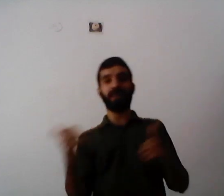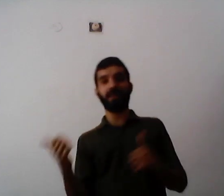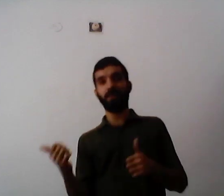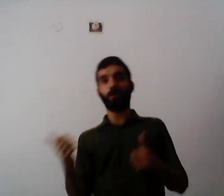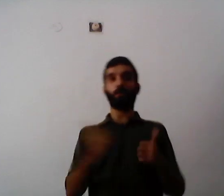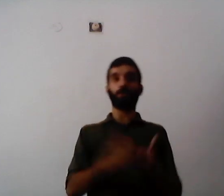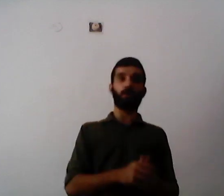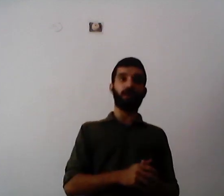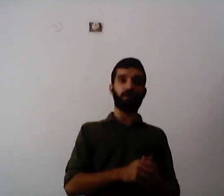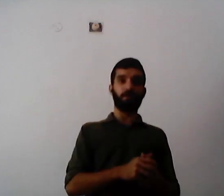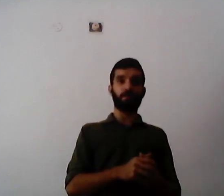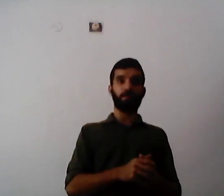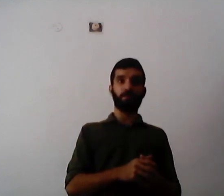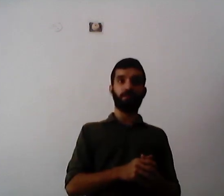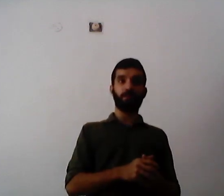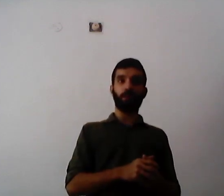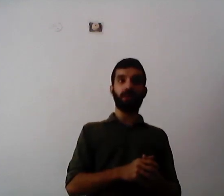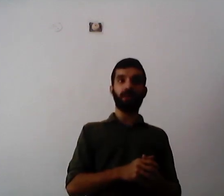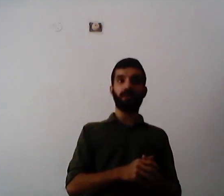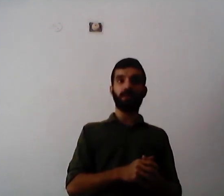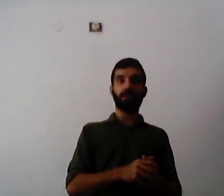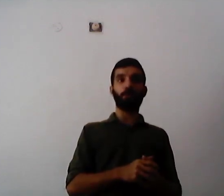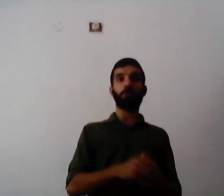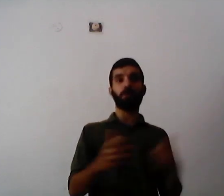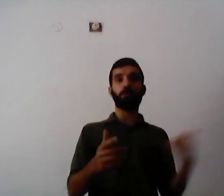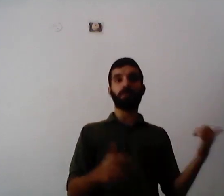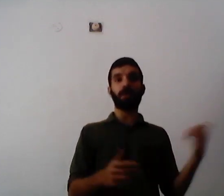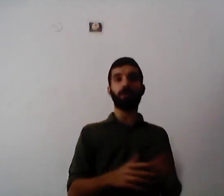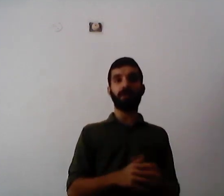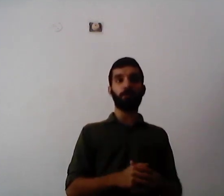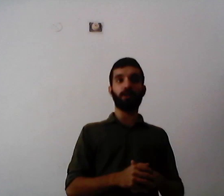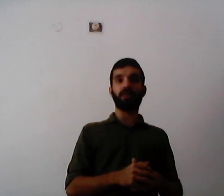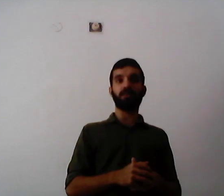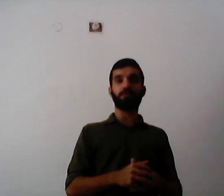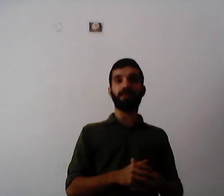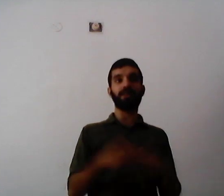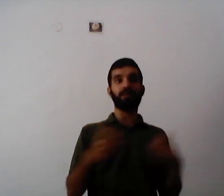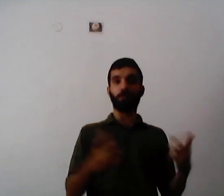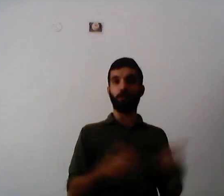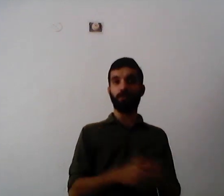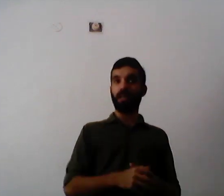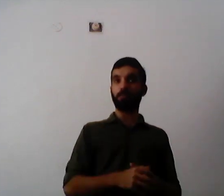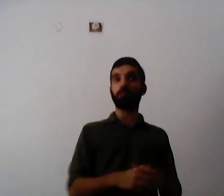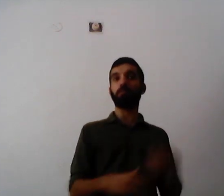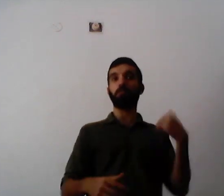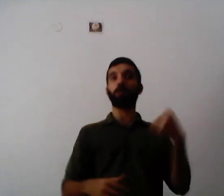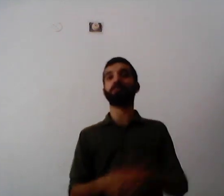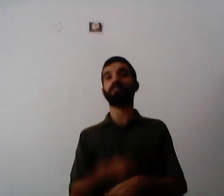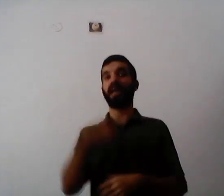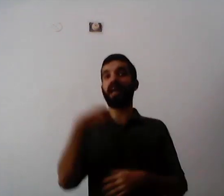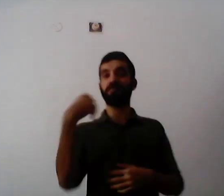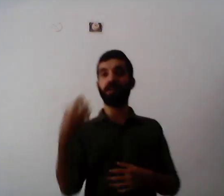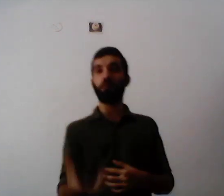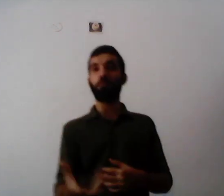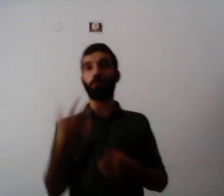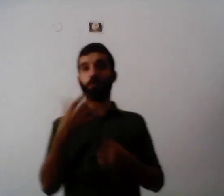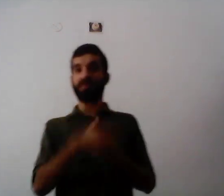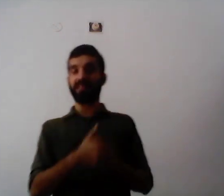in hot water. Okay? Not because aquatic organisms likes a cold climate, but because they have more oxygen